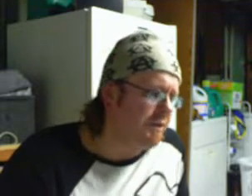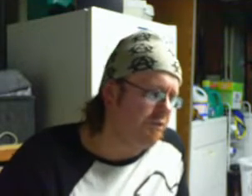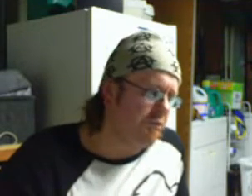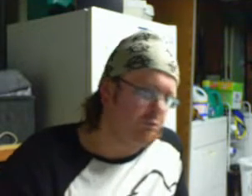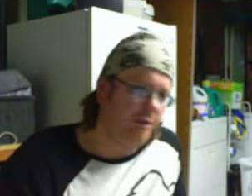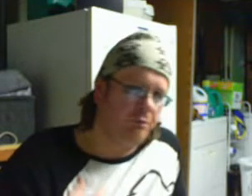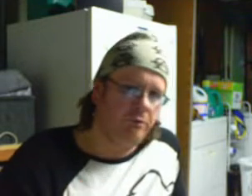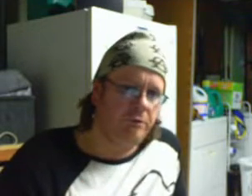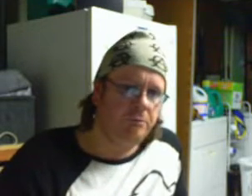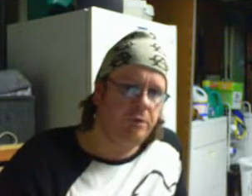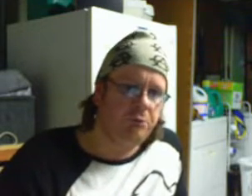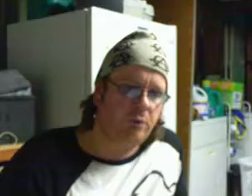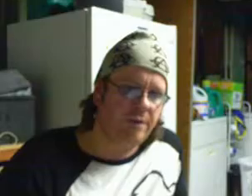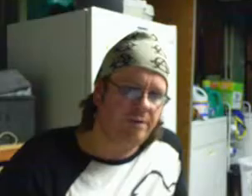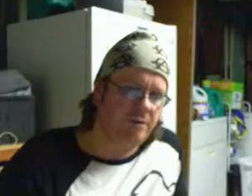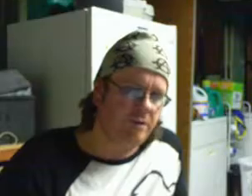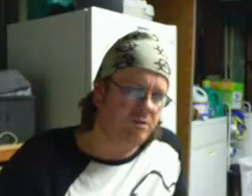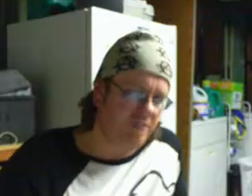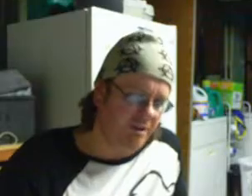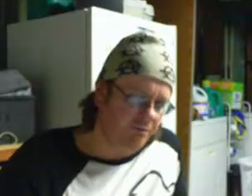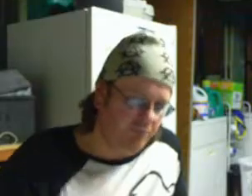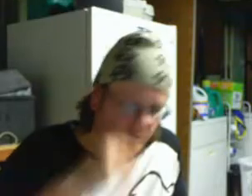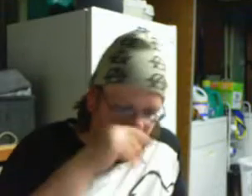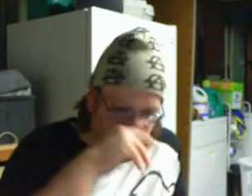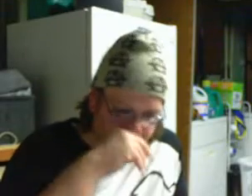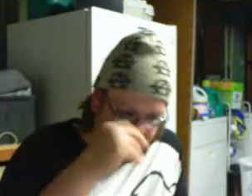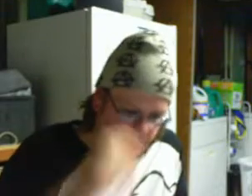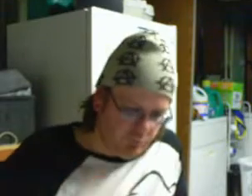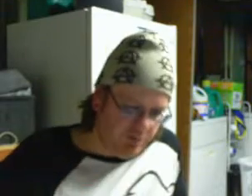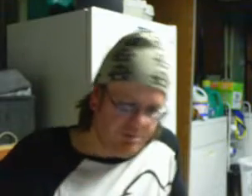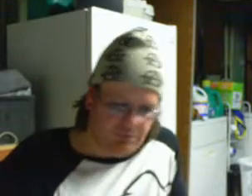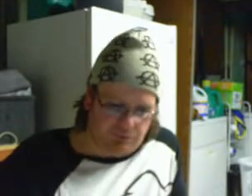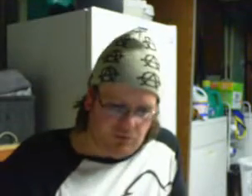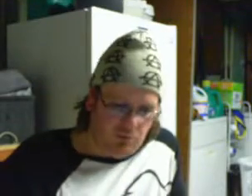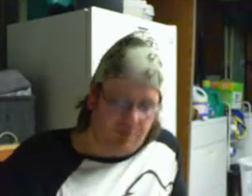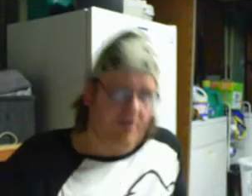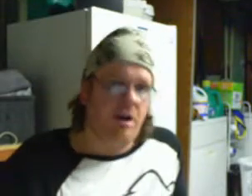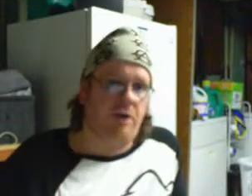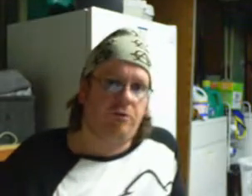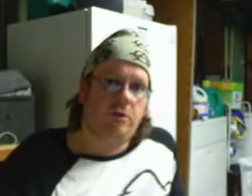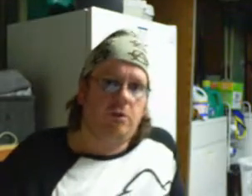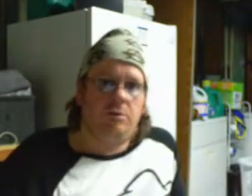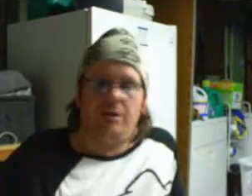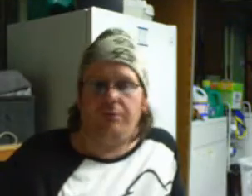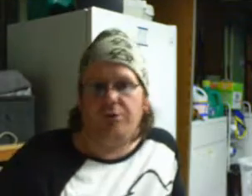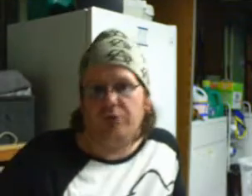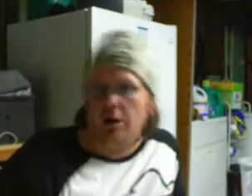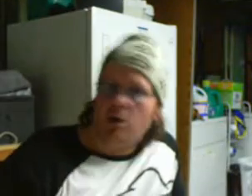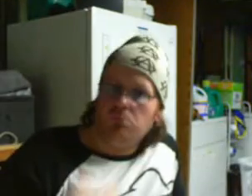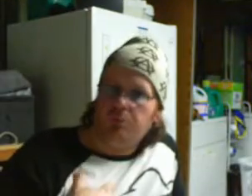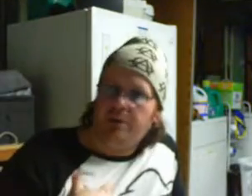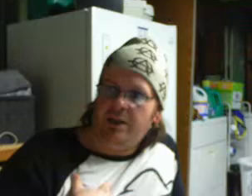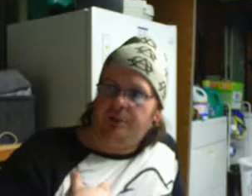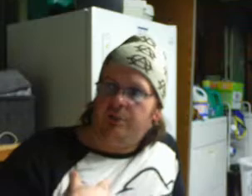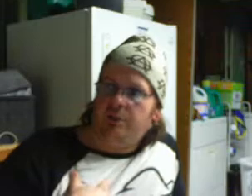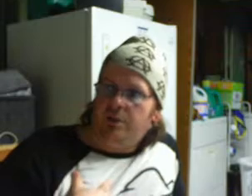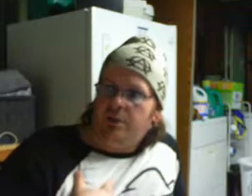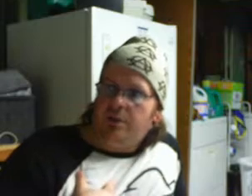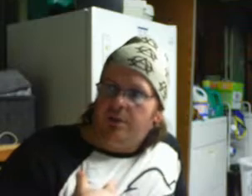what they would do? They would write these things down so that other people could read about them and say, oh my gosh, we have such a humble king that asked